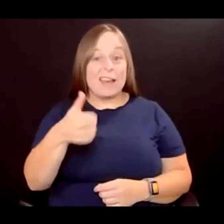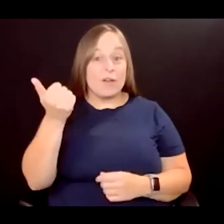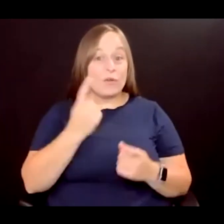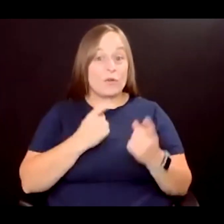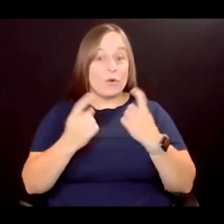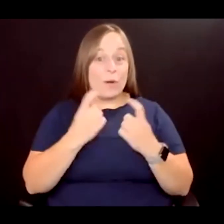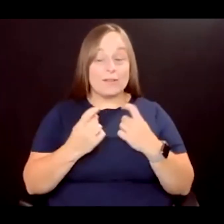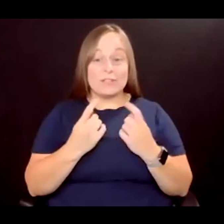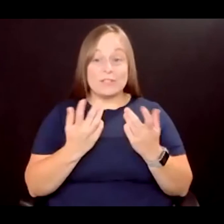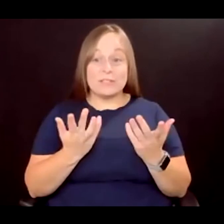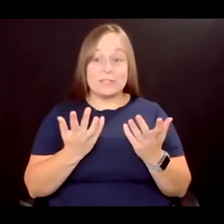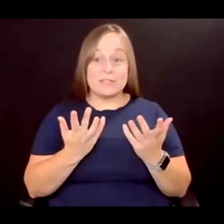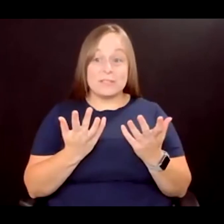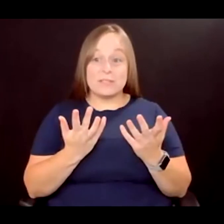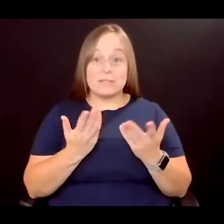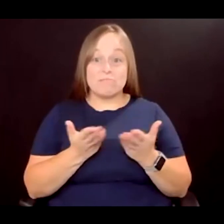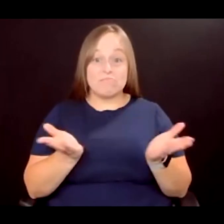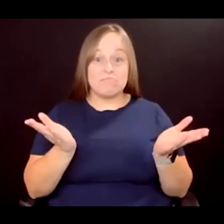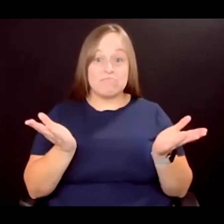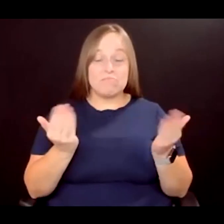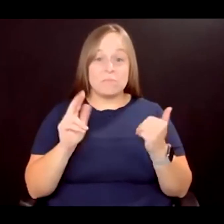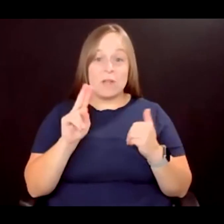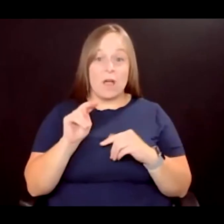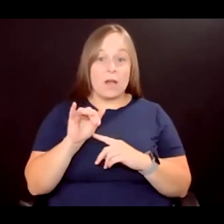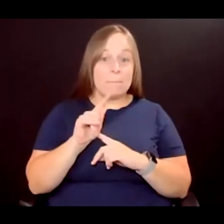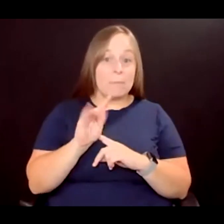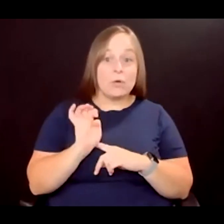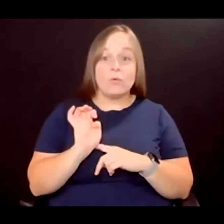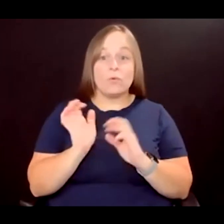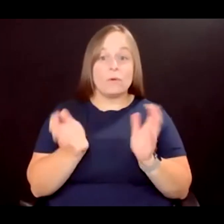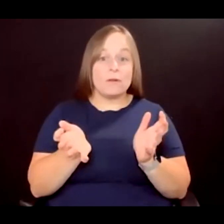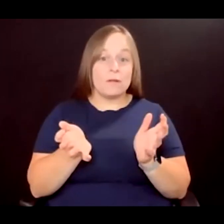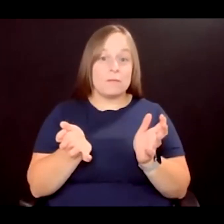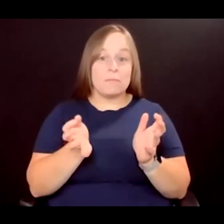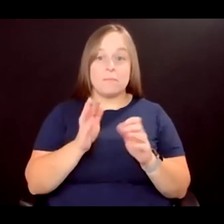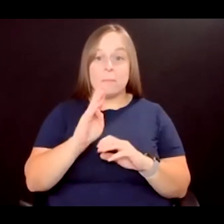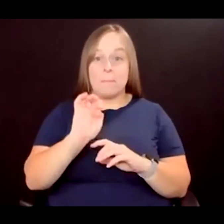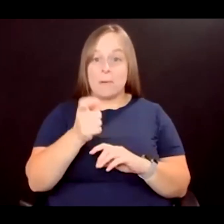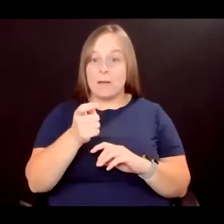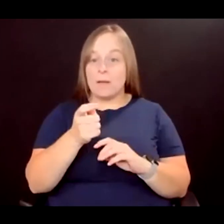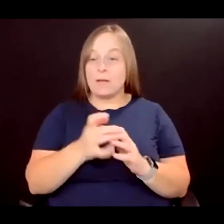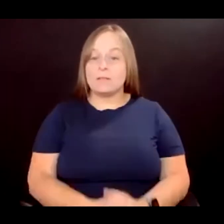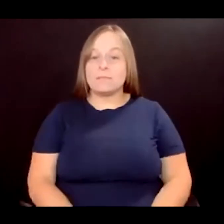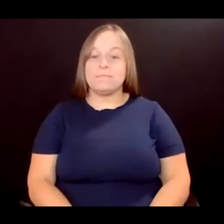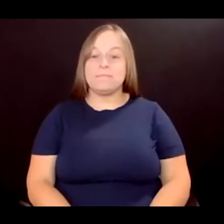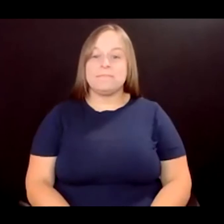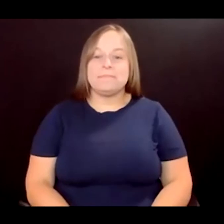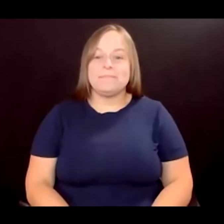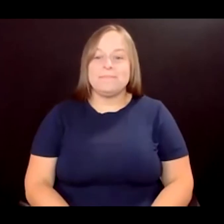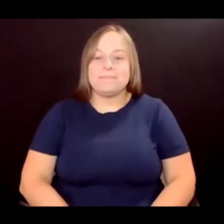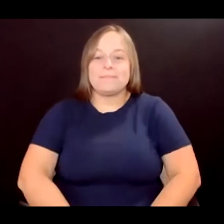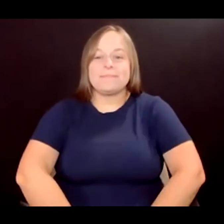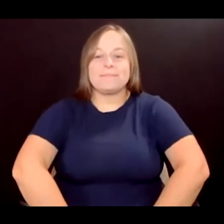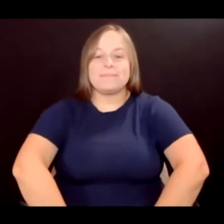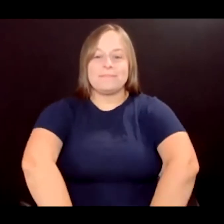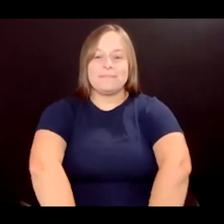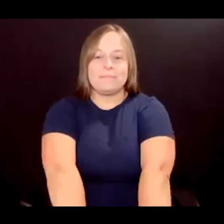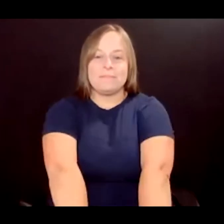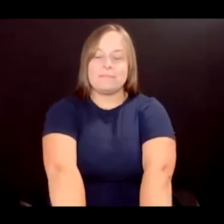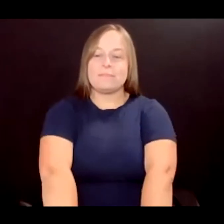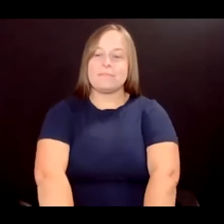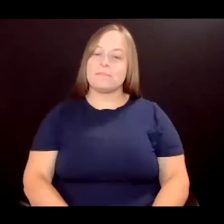you might, if you're elected, what you would do to expedite the process of being able to contact